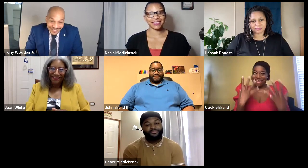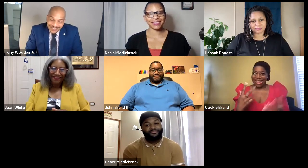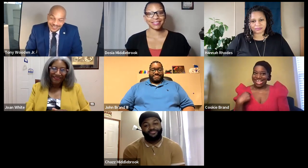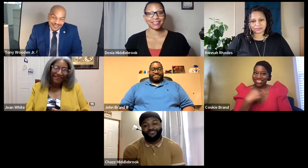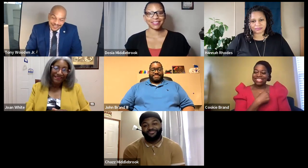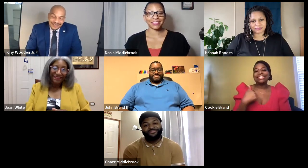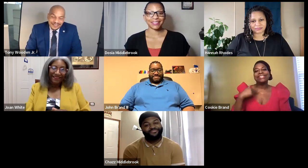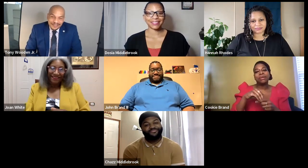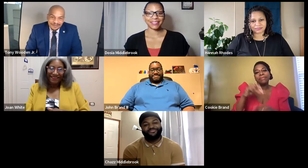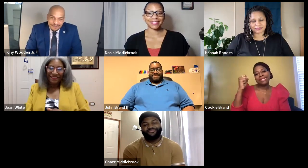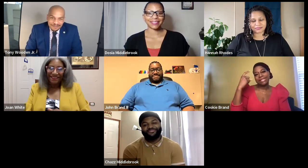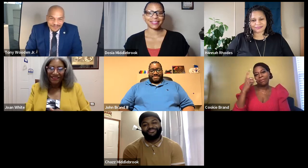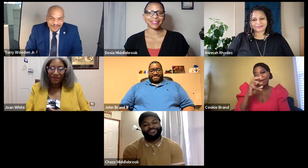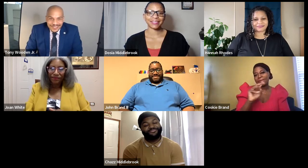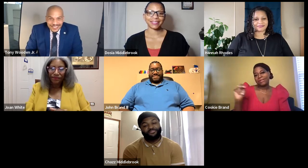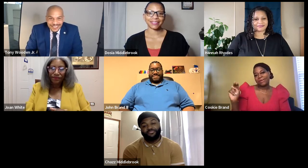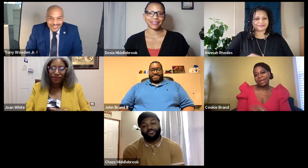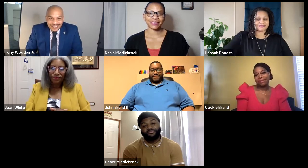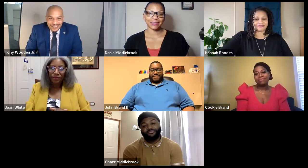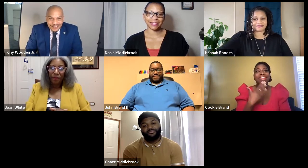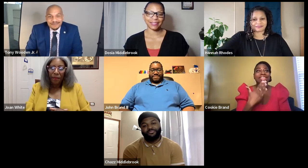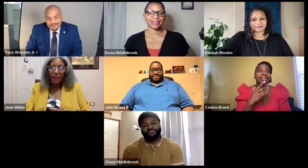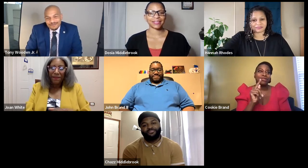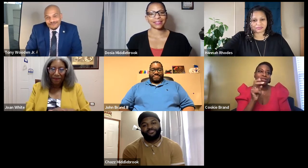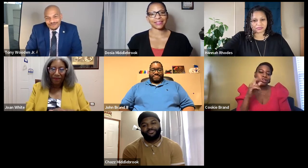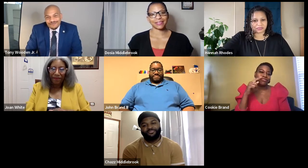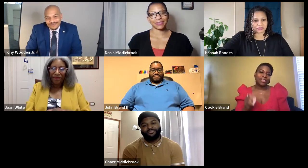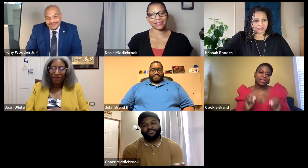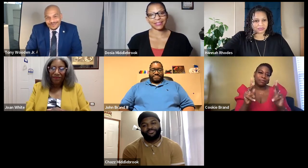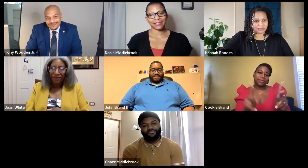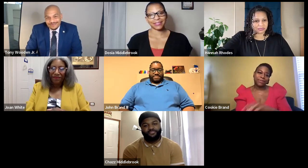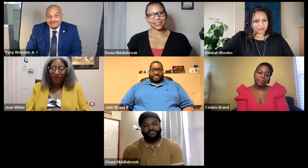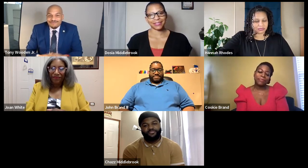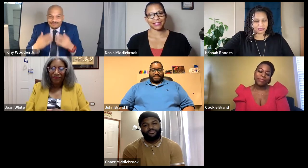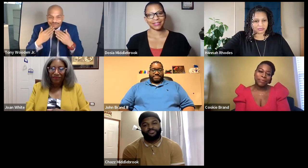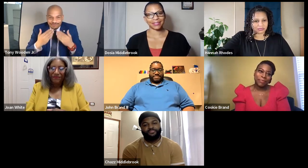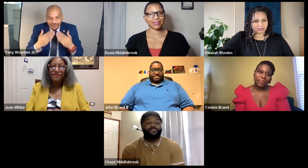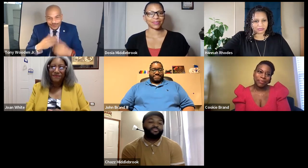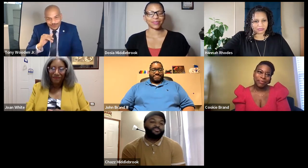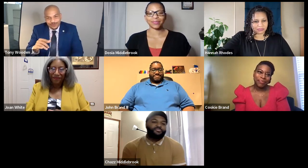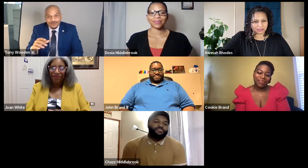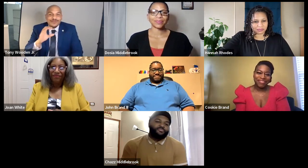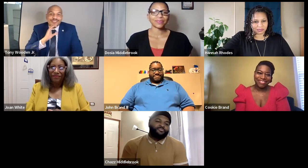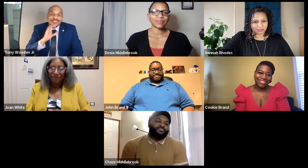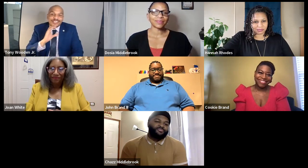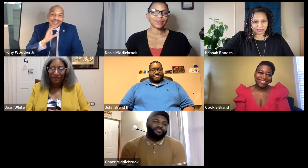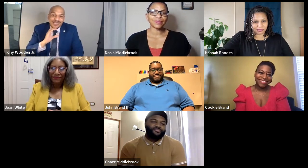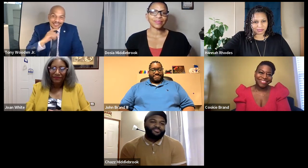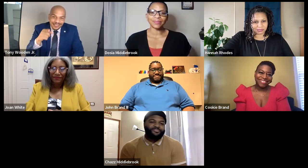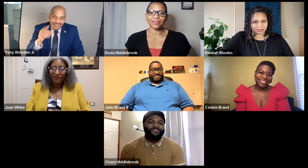You know, we've got a lot of cousins. So, and I'm in Minnesota currently. Thanks, Tony, for making this happen and for this opportunity. Tony saying, no